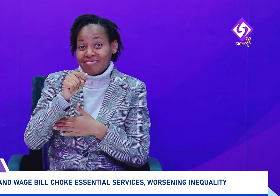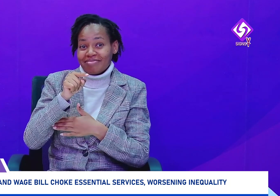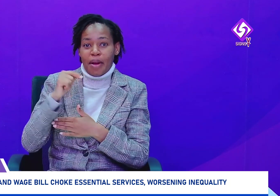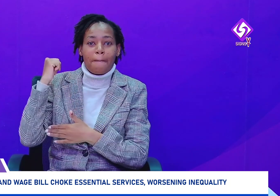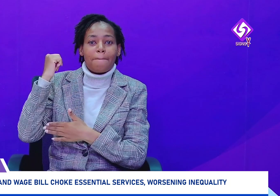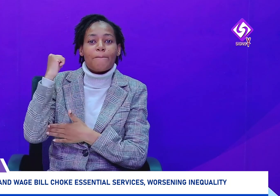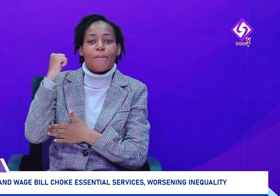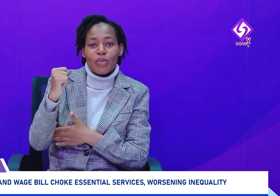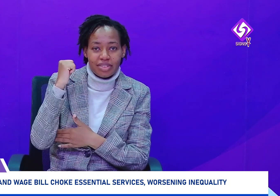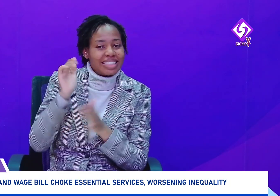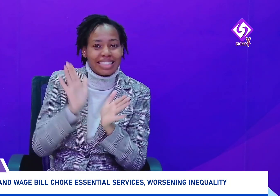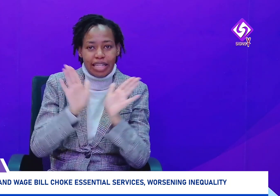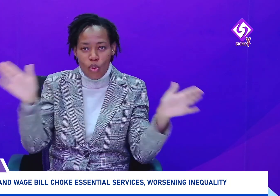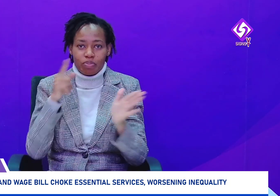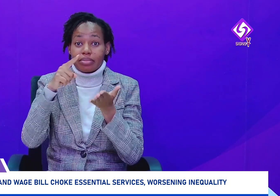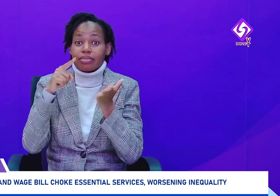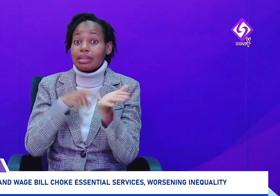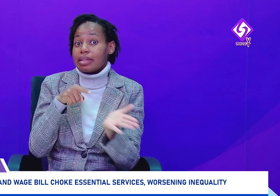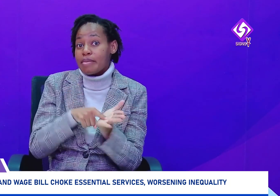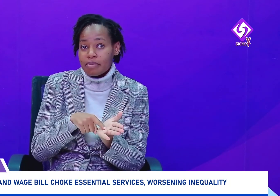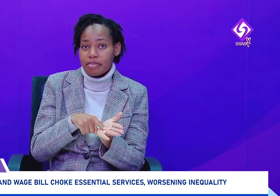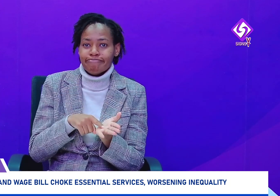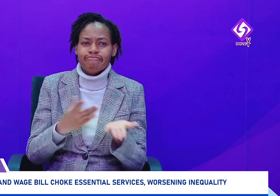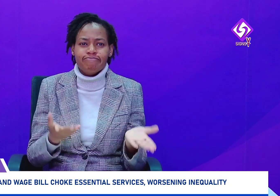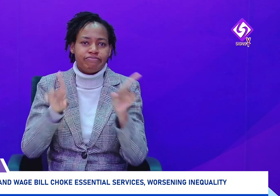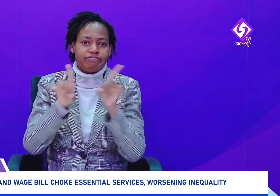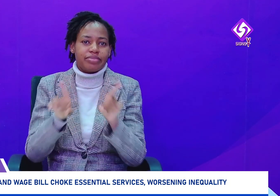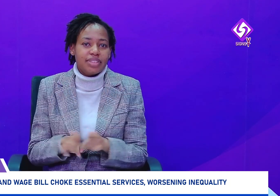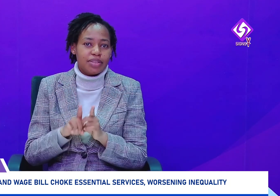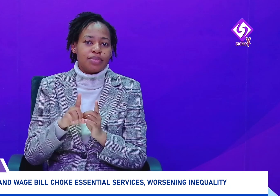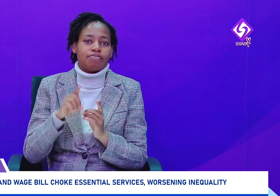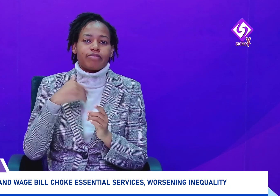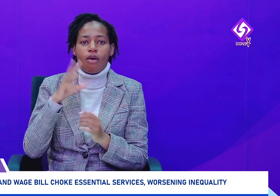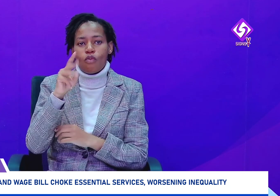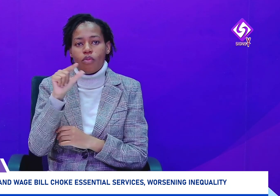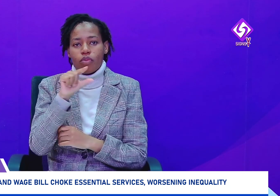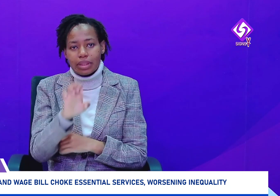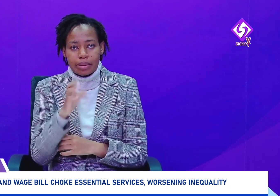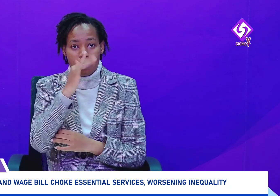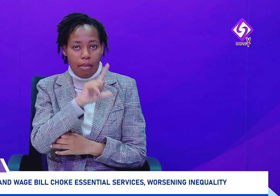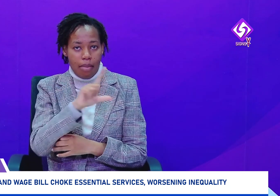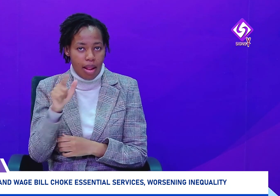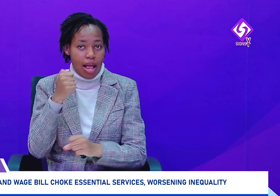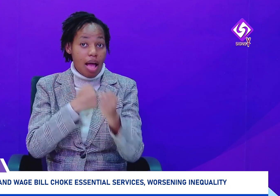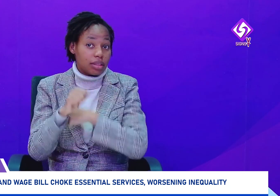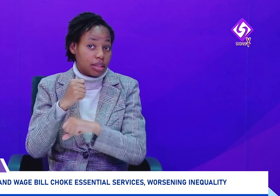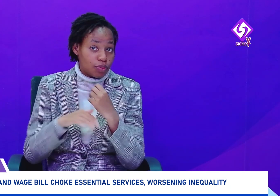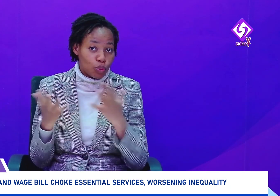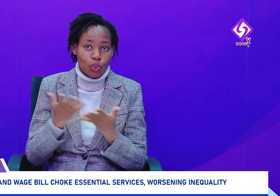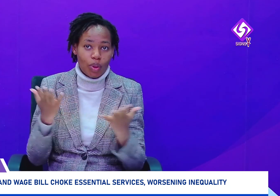heavy focus on public debt repayment and the ballooning wage bill is actively undermining the provision